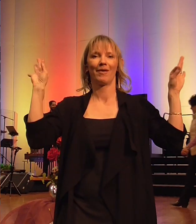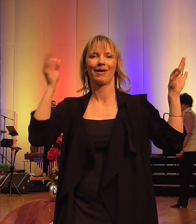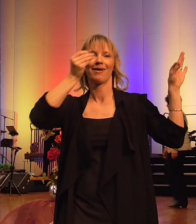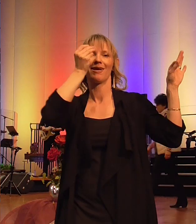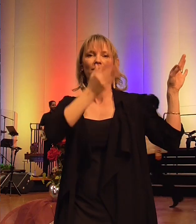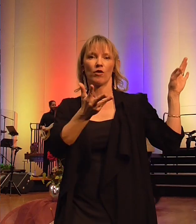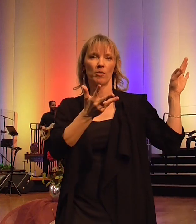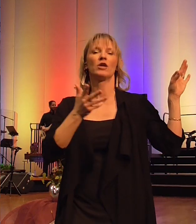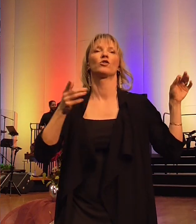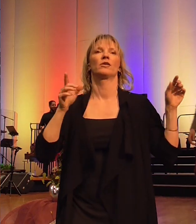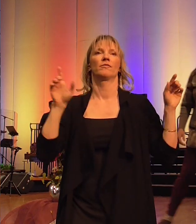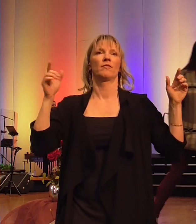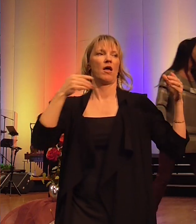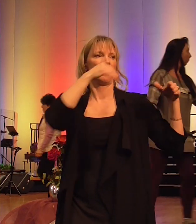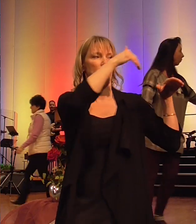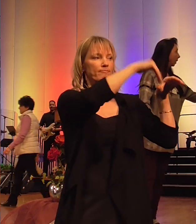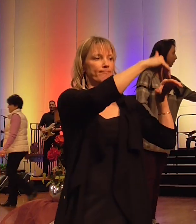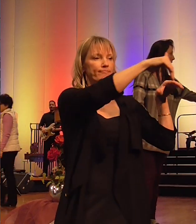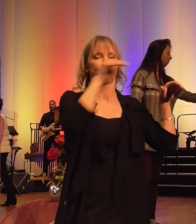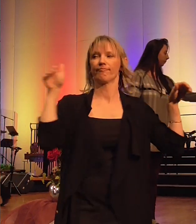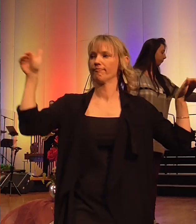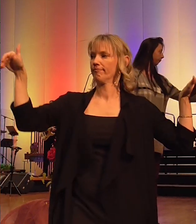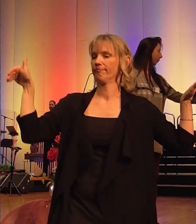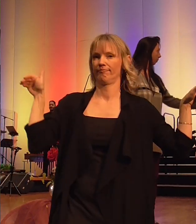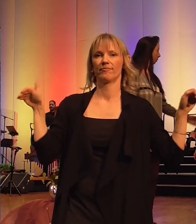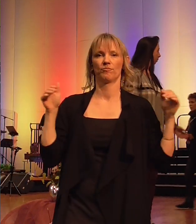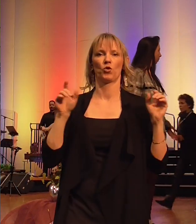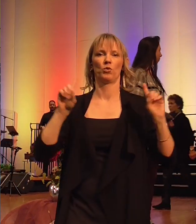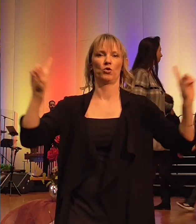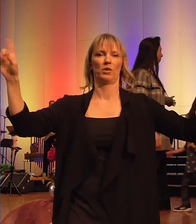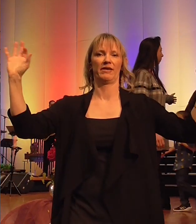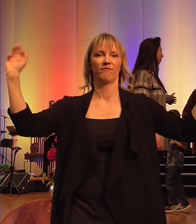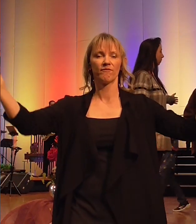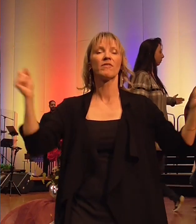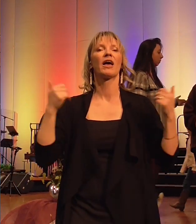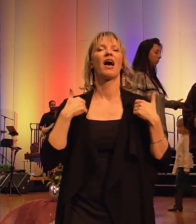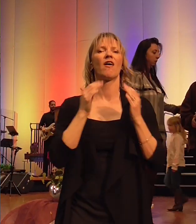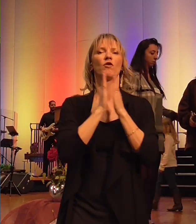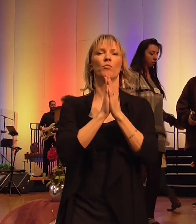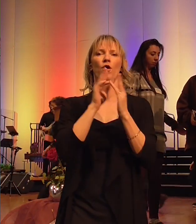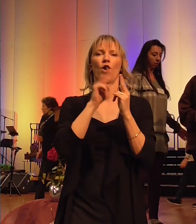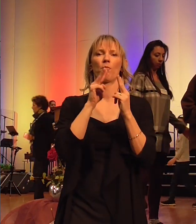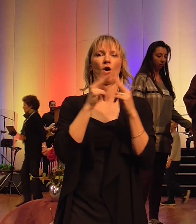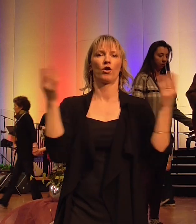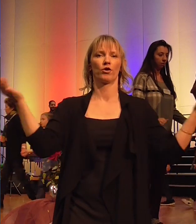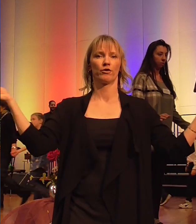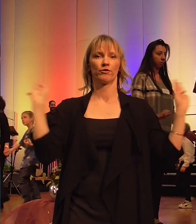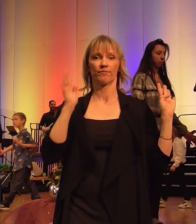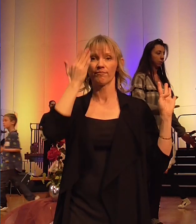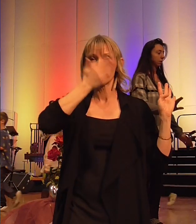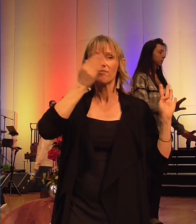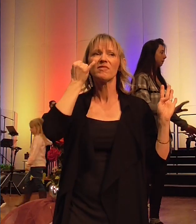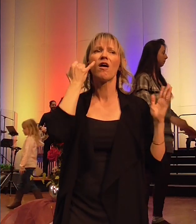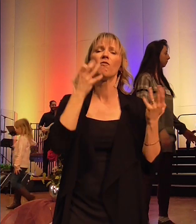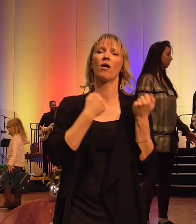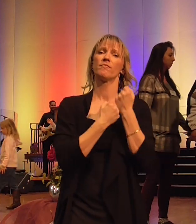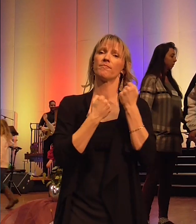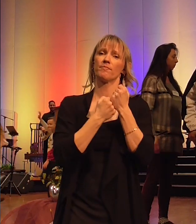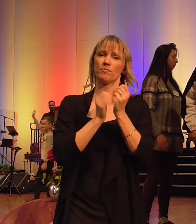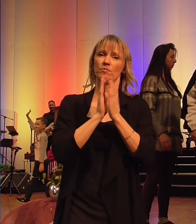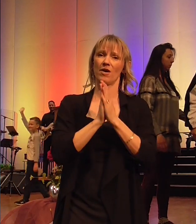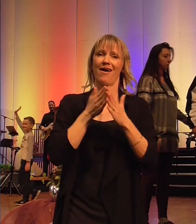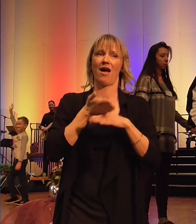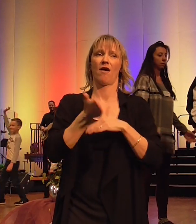on your way out. Our prayer practitioners are out front here. If you would like to be supported in affirmative prayer after